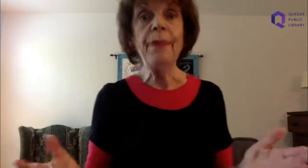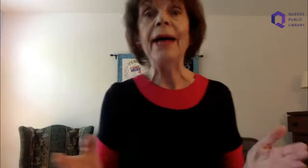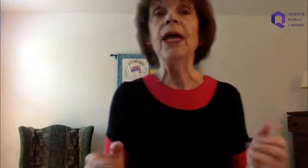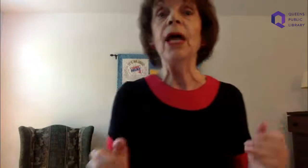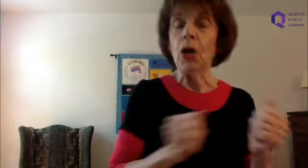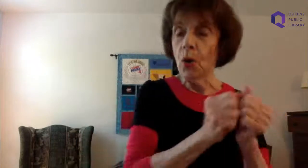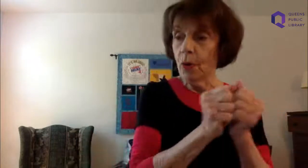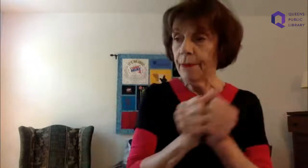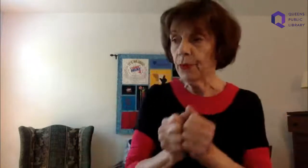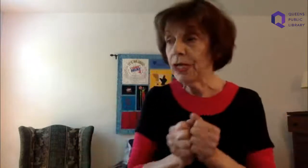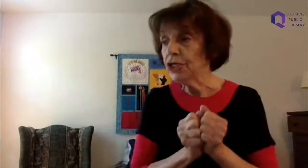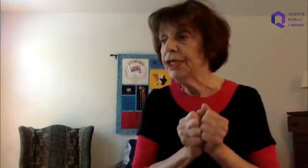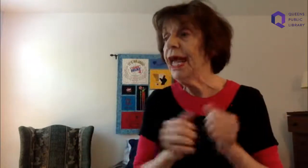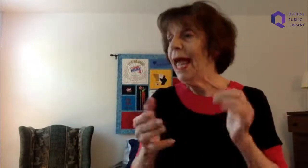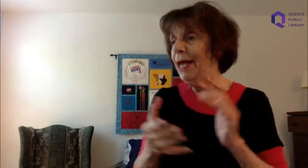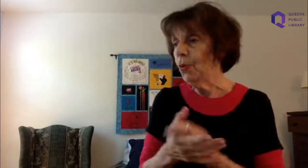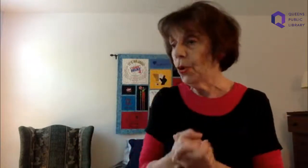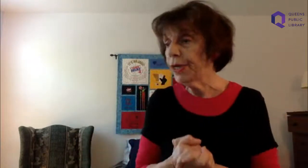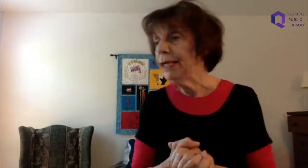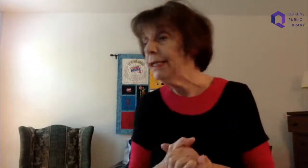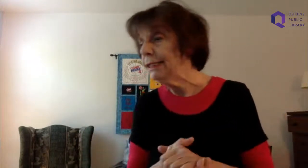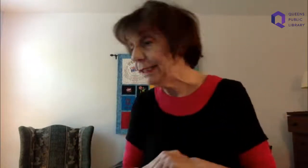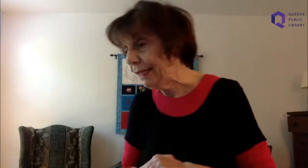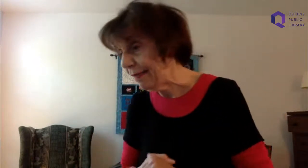about cooperation and working together.